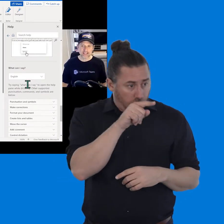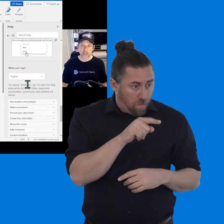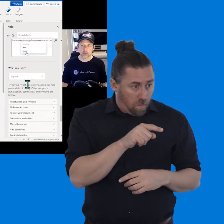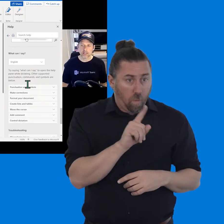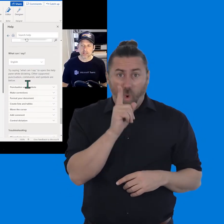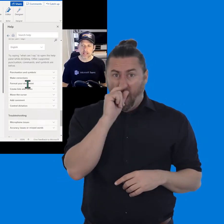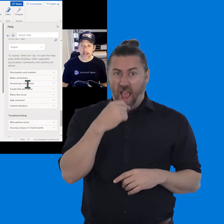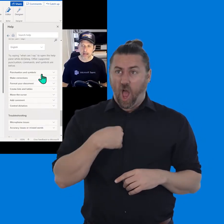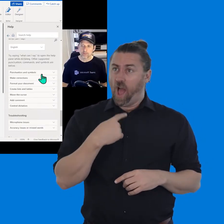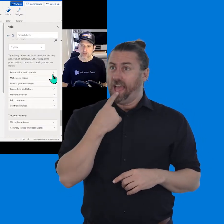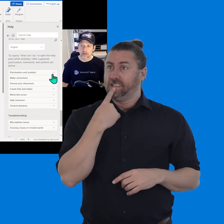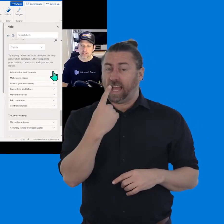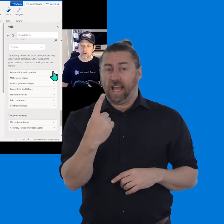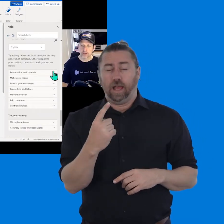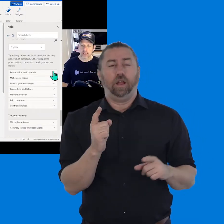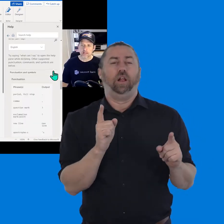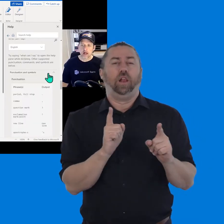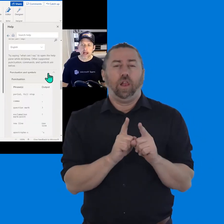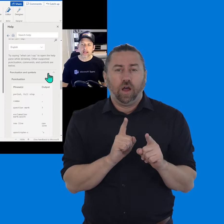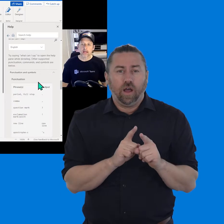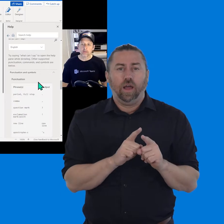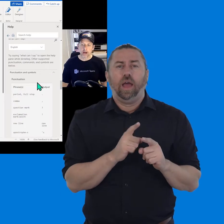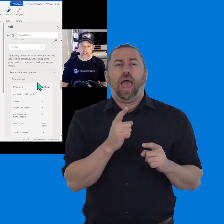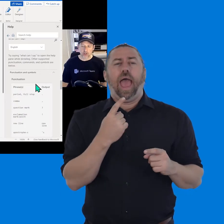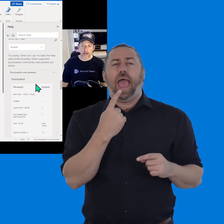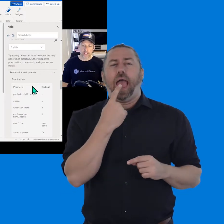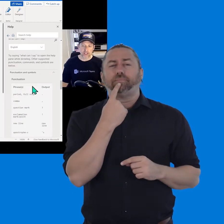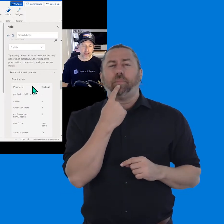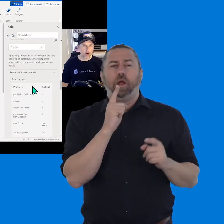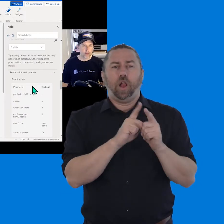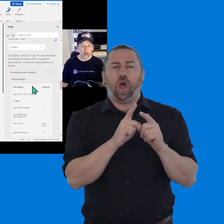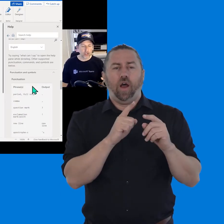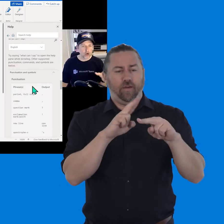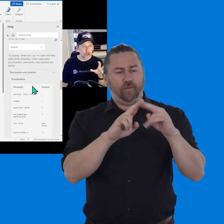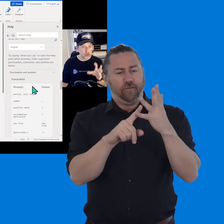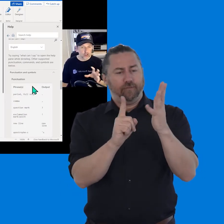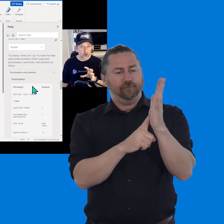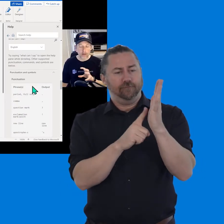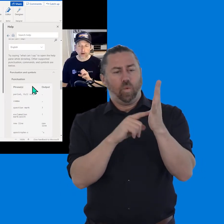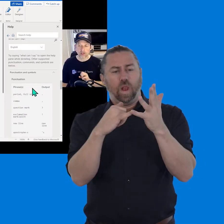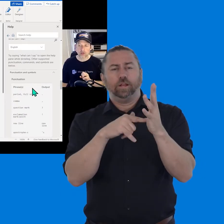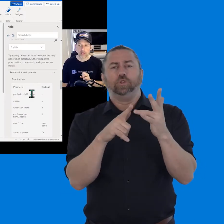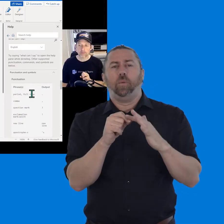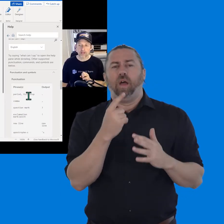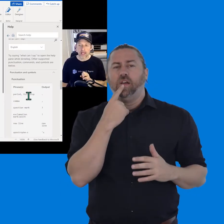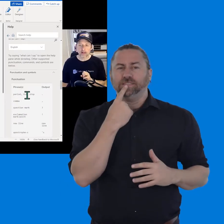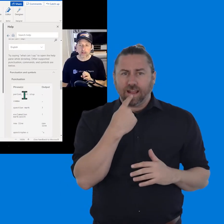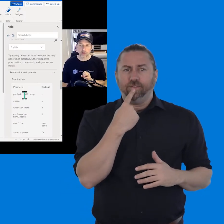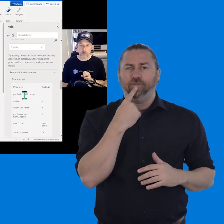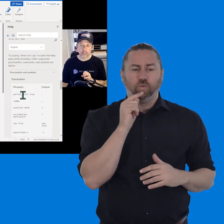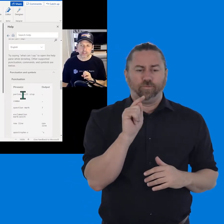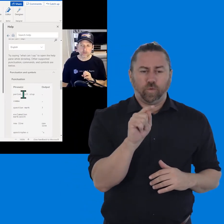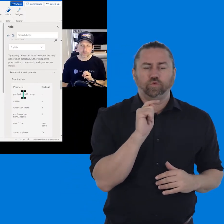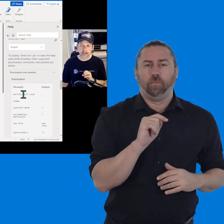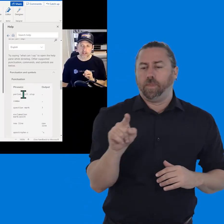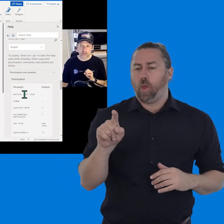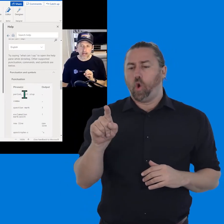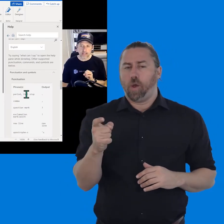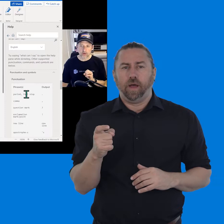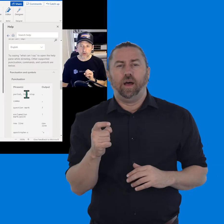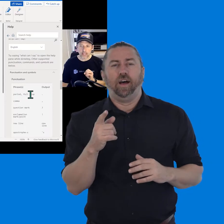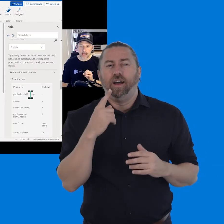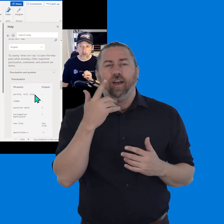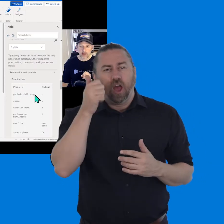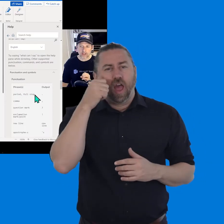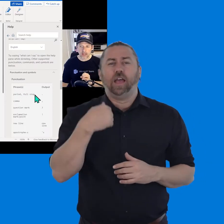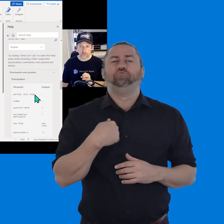the things that you can say. So things like punctuation. Now, a moment ago, you saw me punctuate, and it listens for that